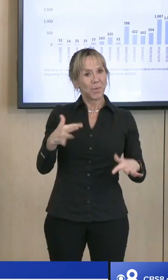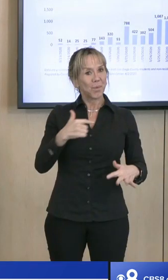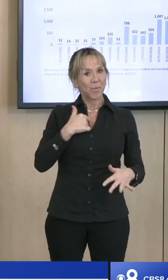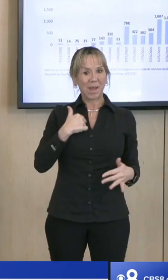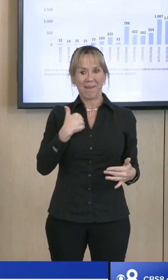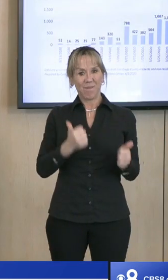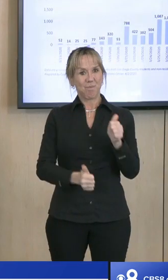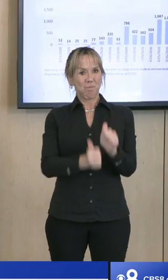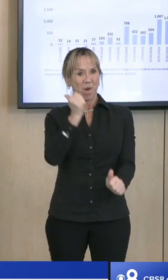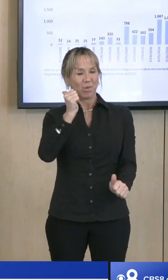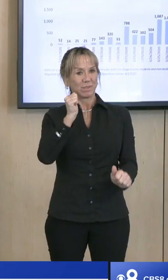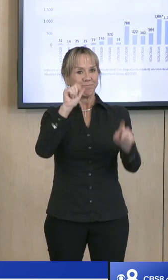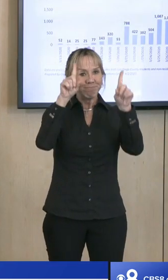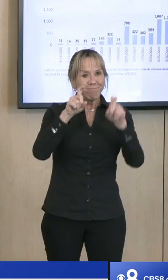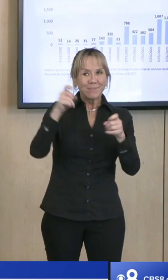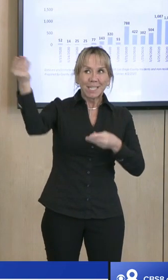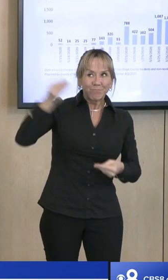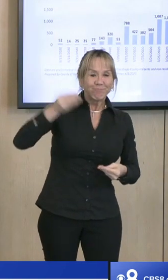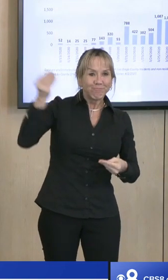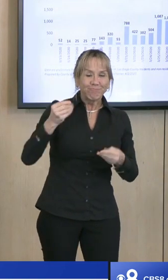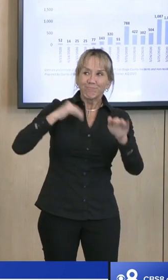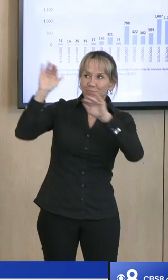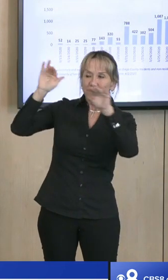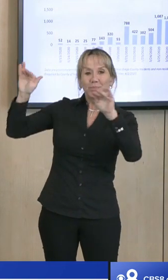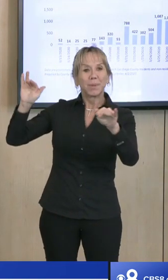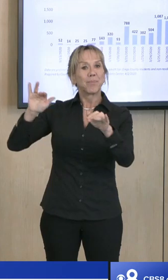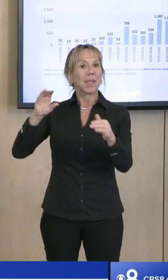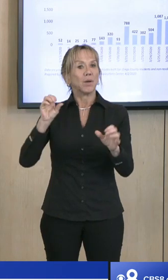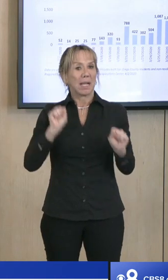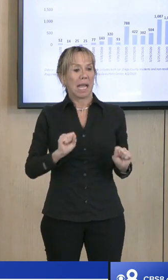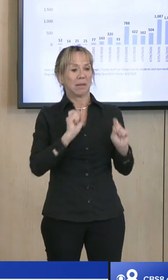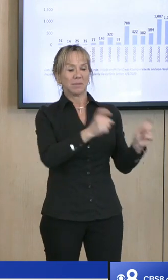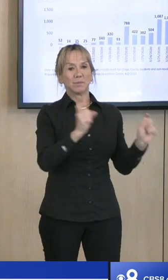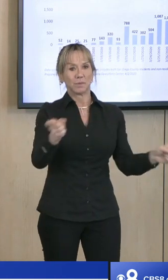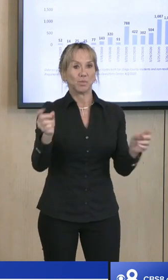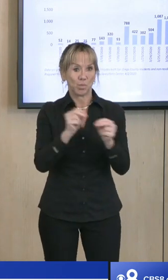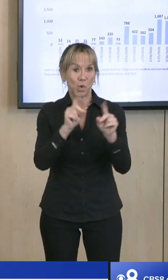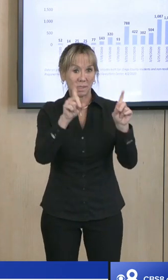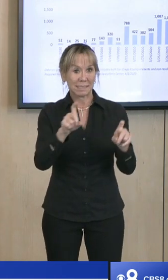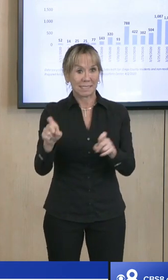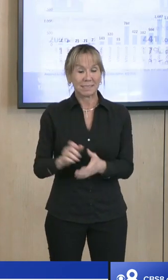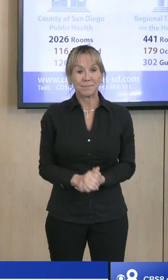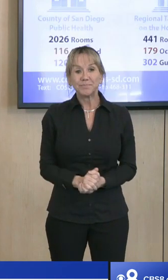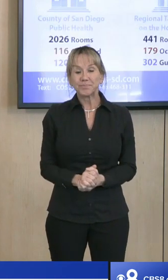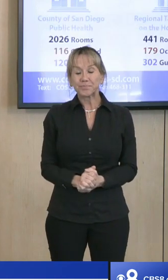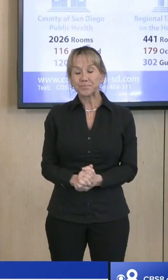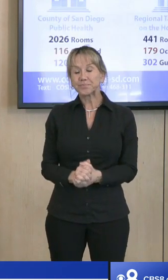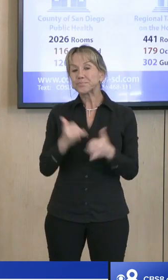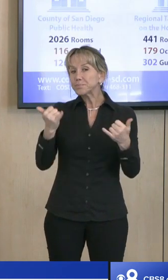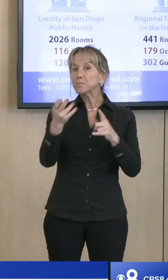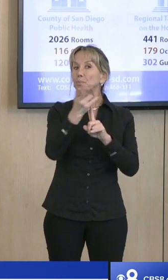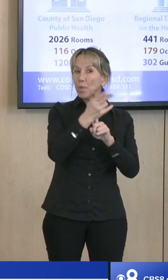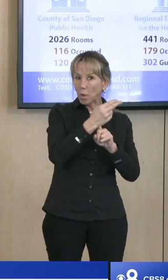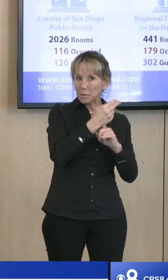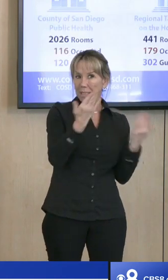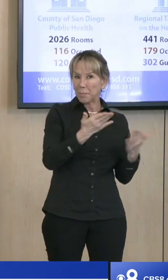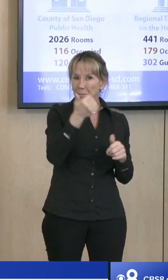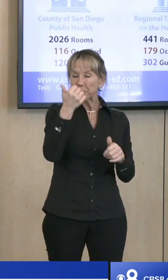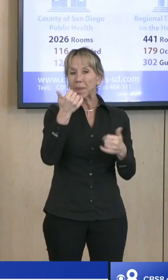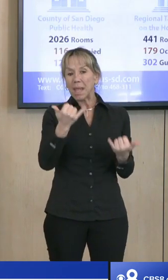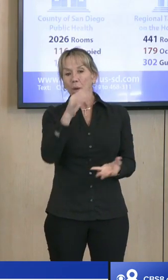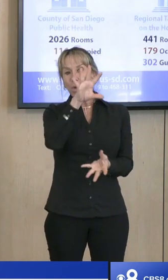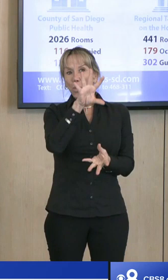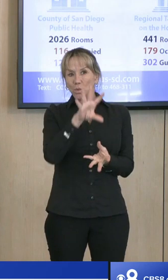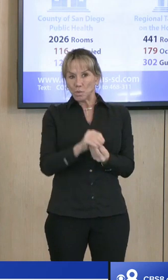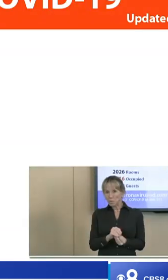but we continue to seek and look out for more opportunities for testing. The hotel room population here, a total, again, public health rooms.